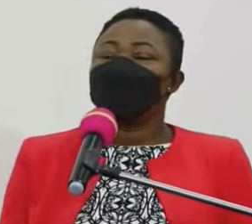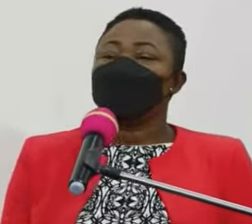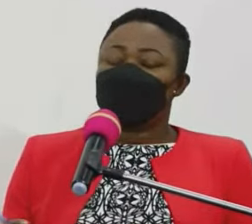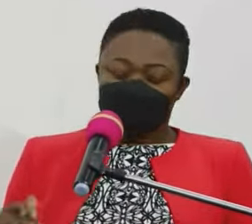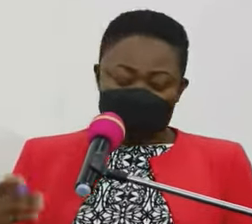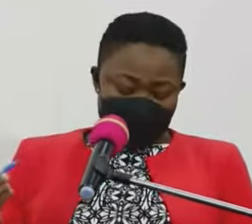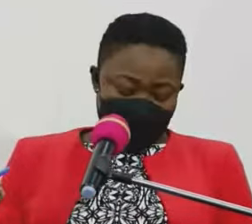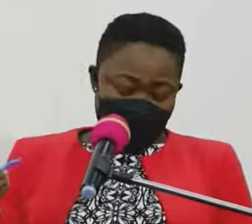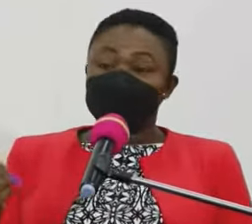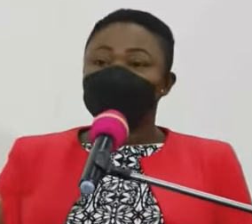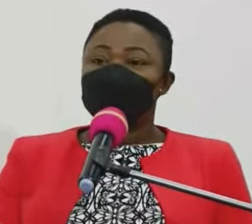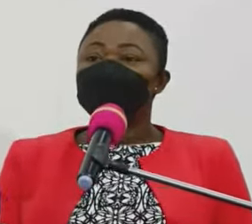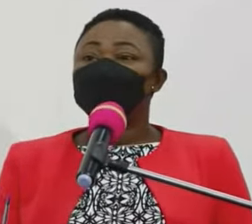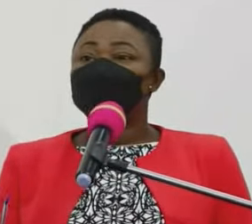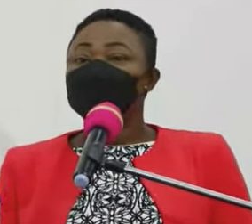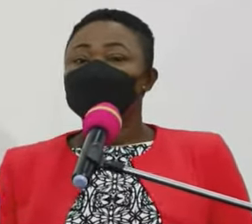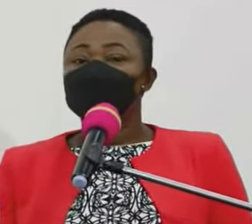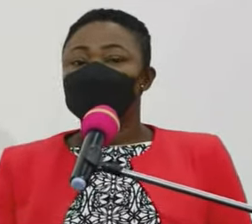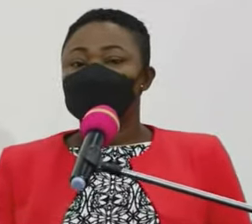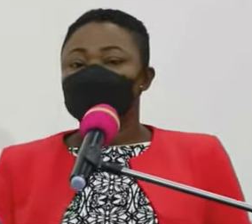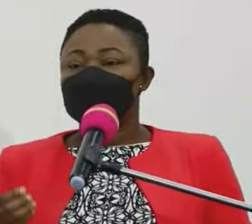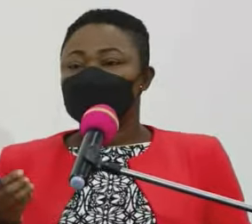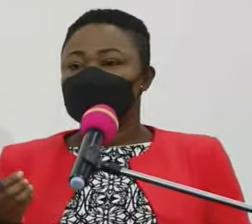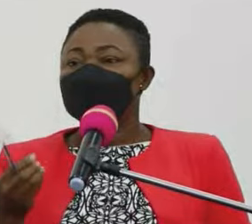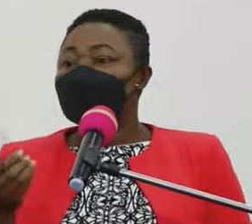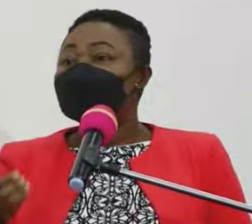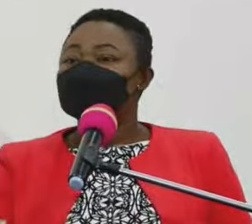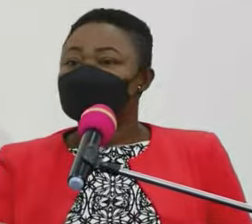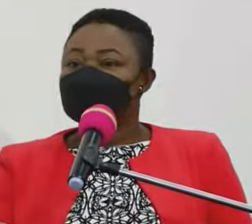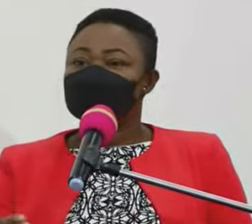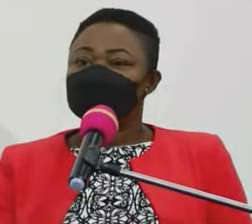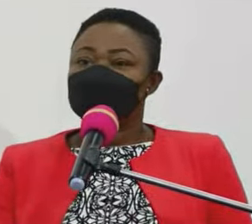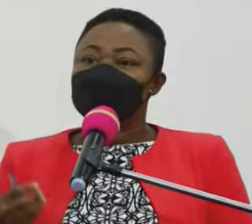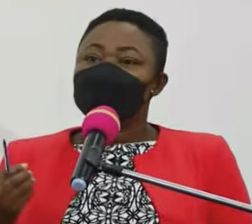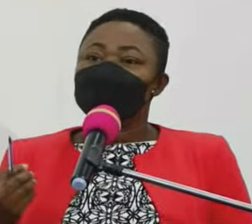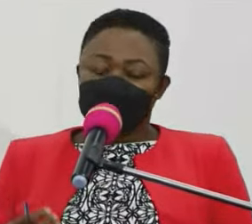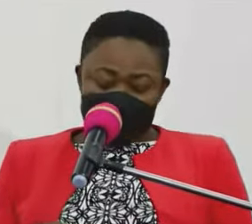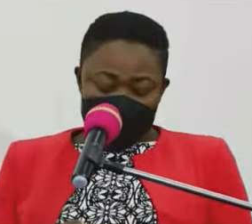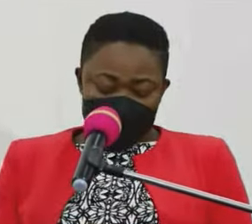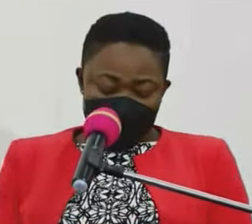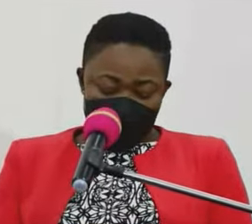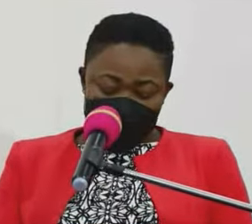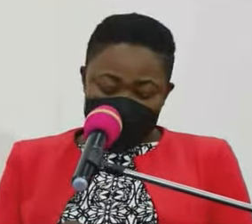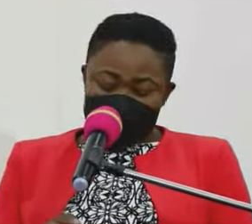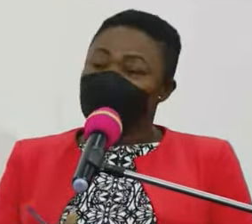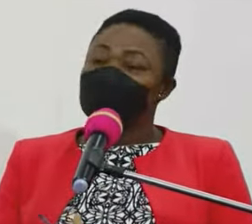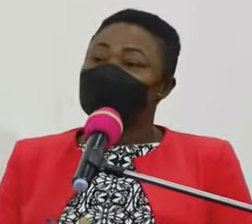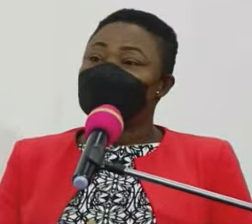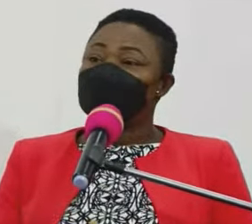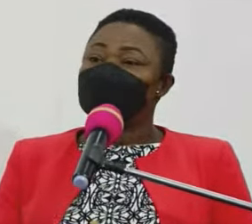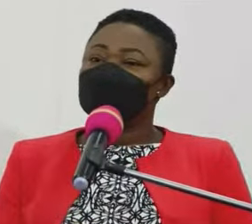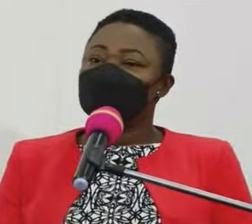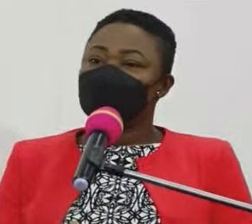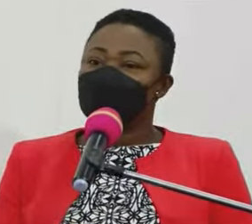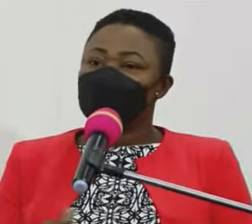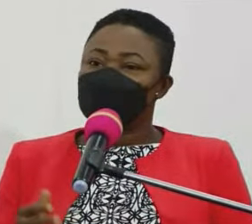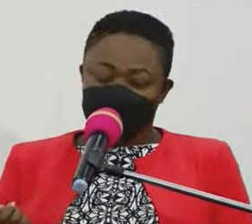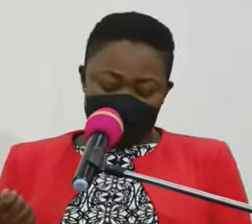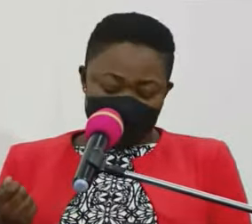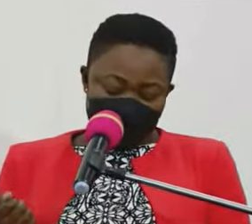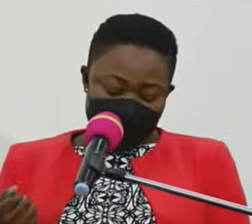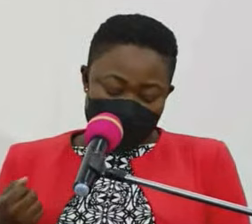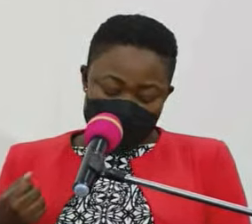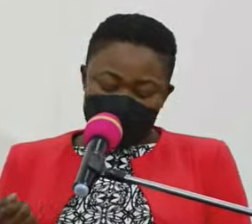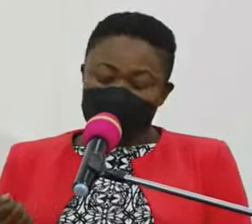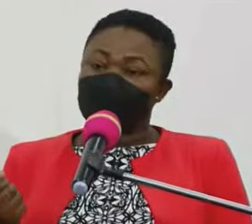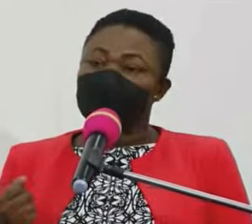are apply for licenses. And wouldn't that have implications on the